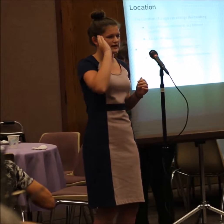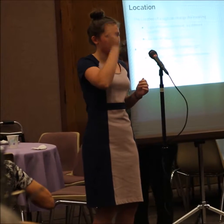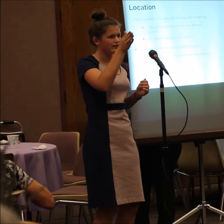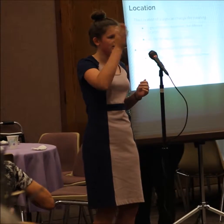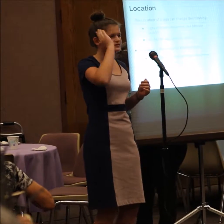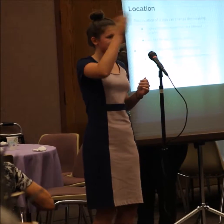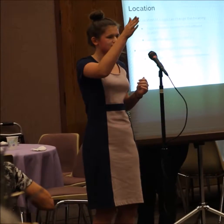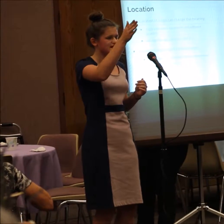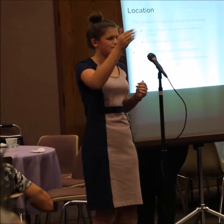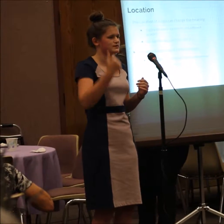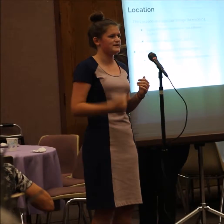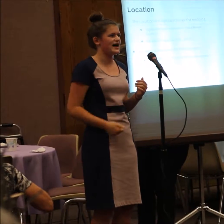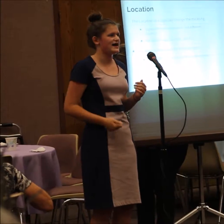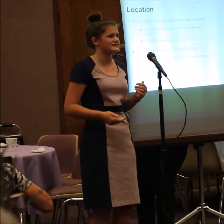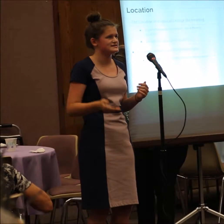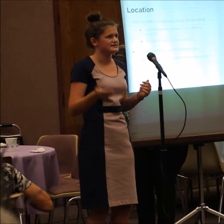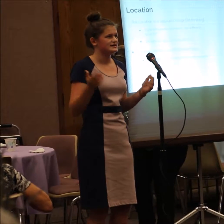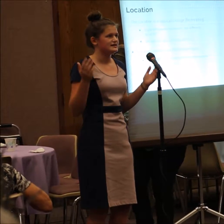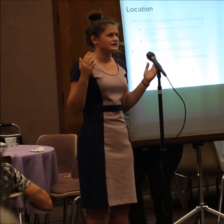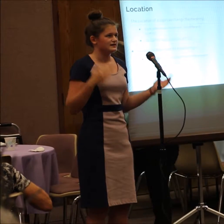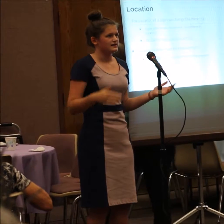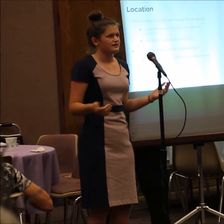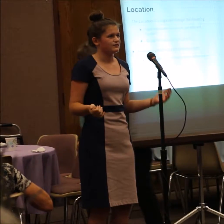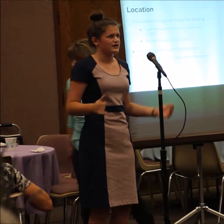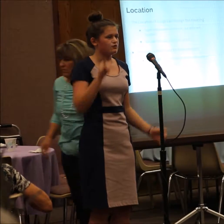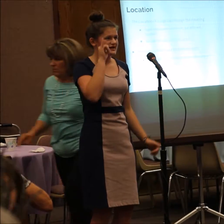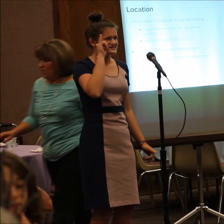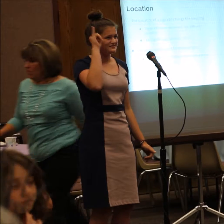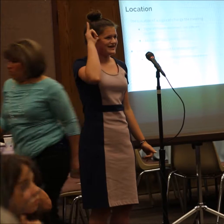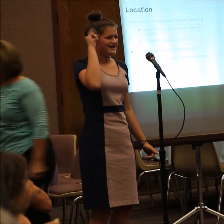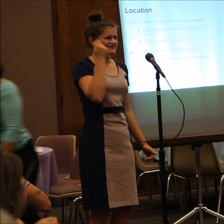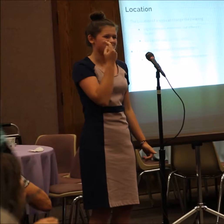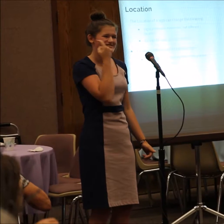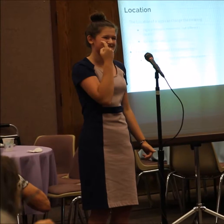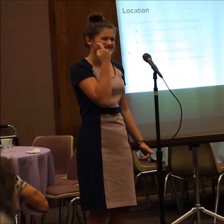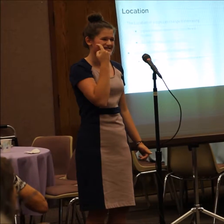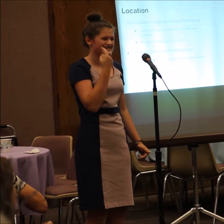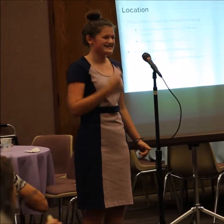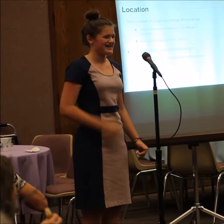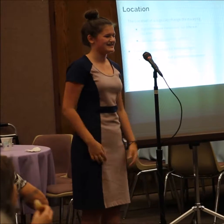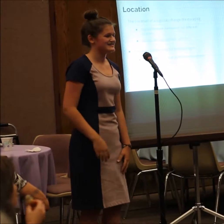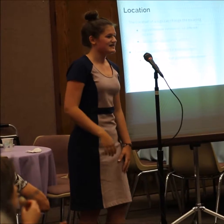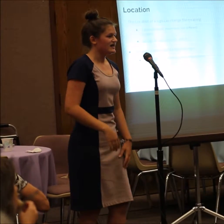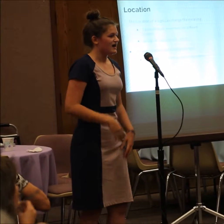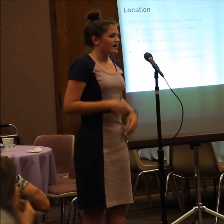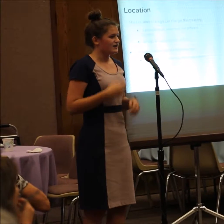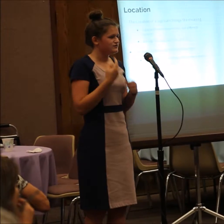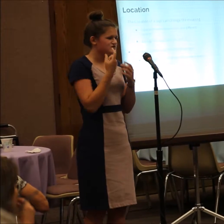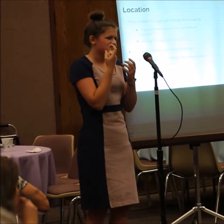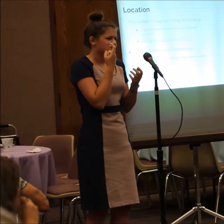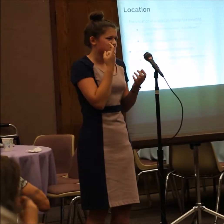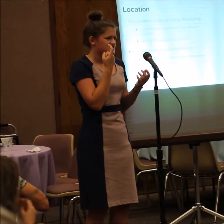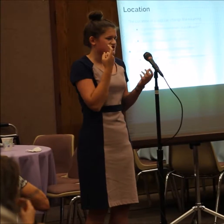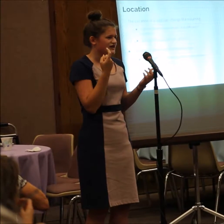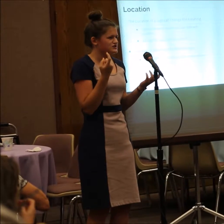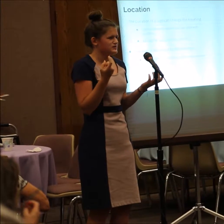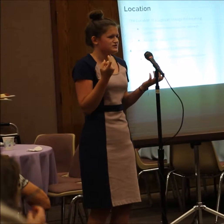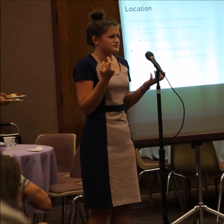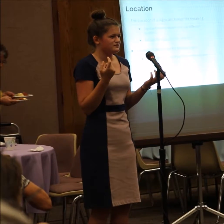I will, someday, or in the past. I forgot. Oh, yesterday and recently. And if you just change where you do